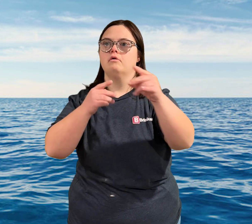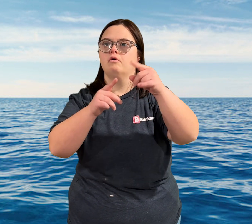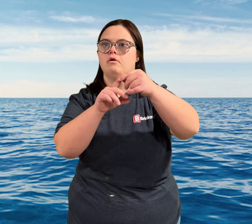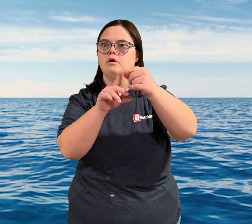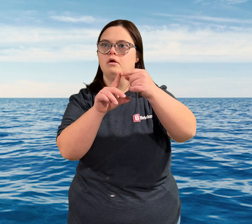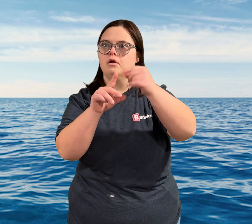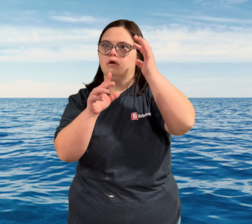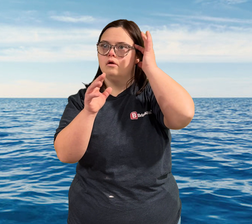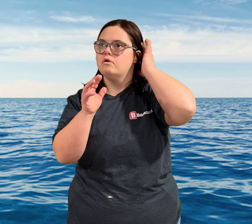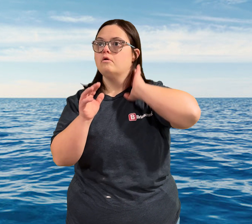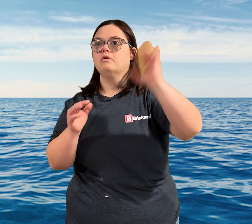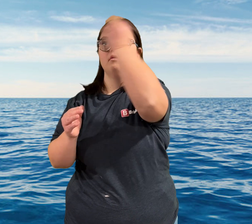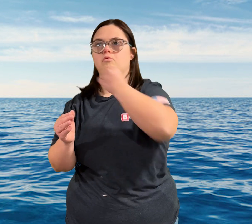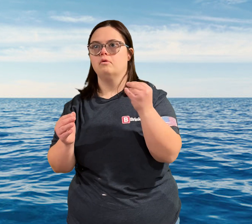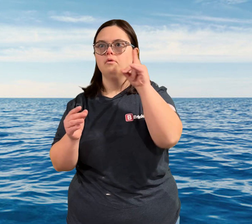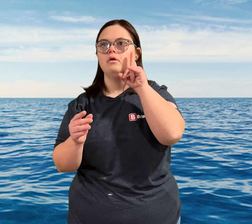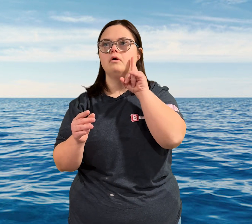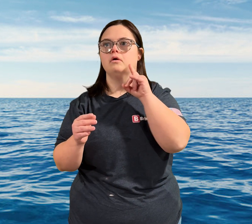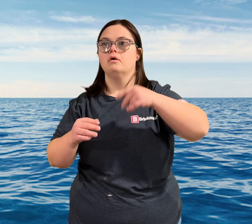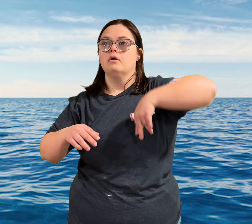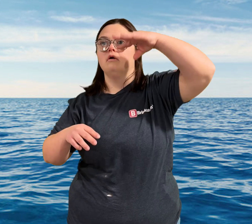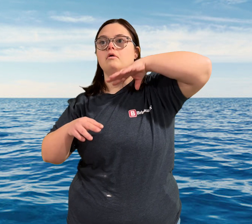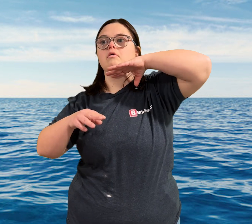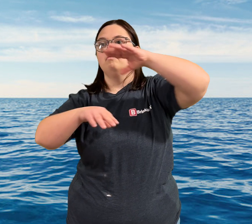daughters with the women sick of swimming.